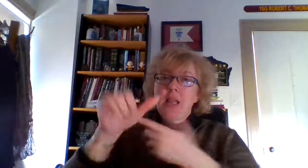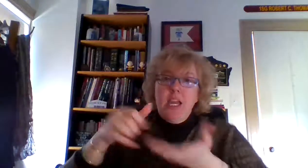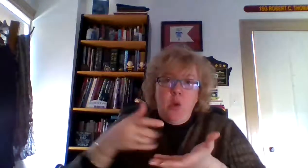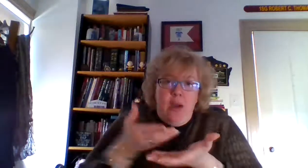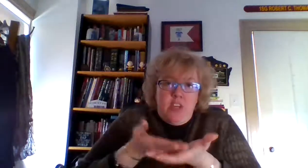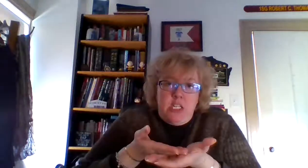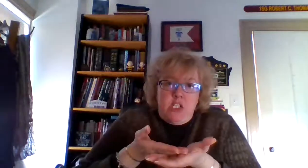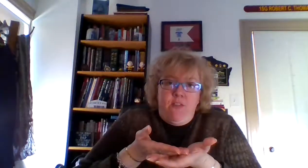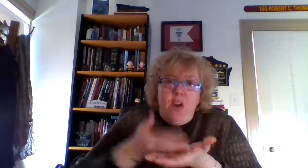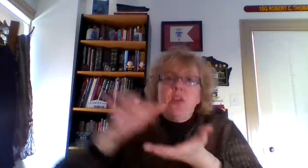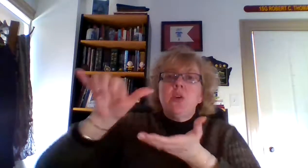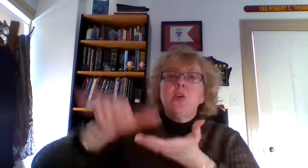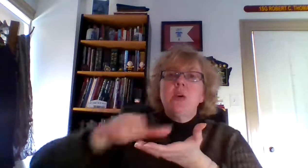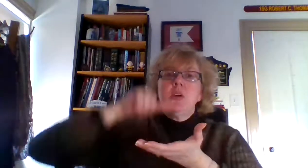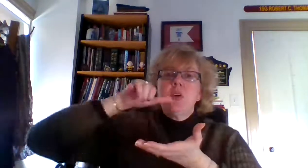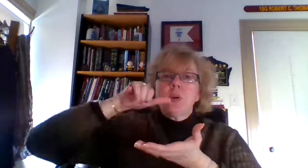like you have a dish in front of you. Yogurt.